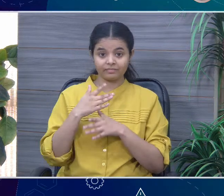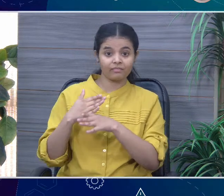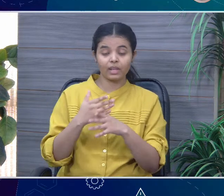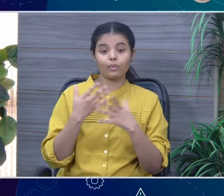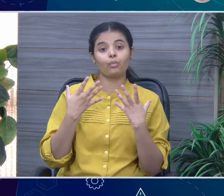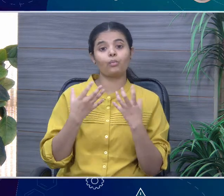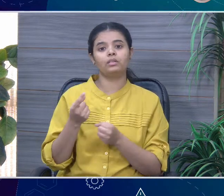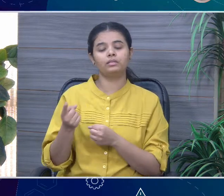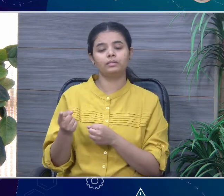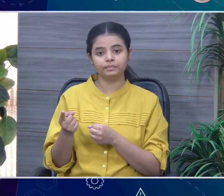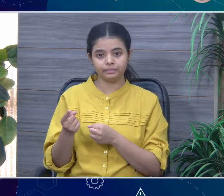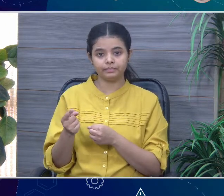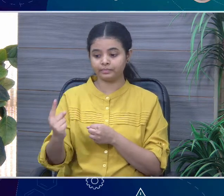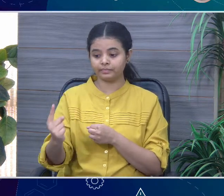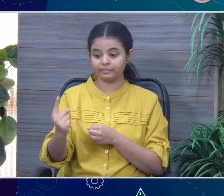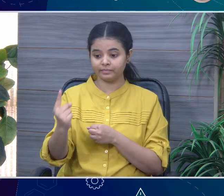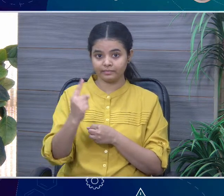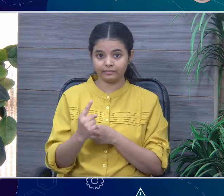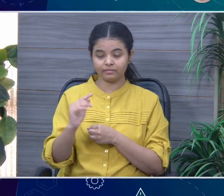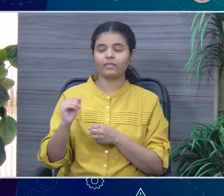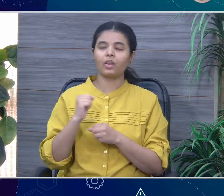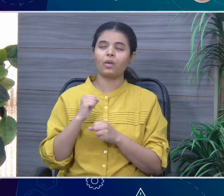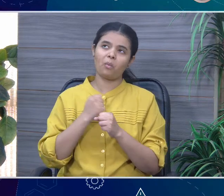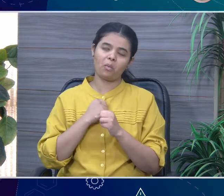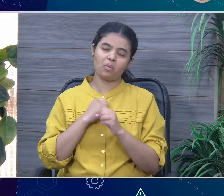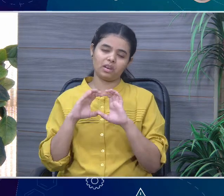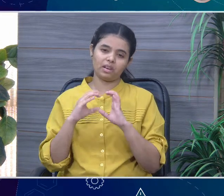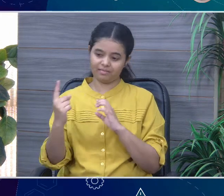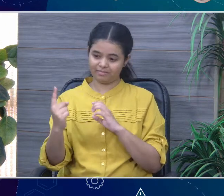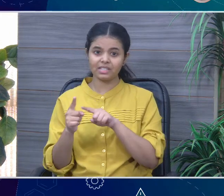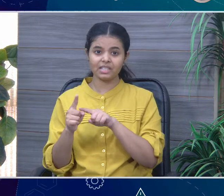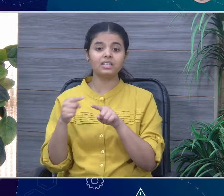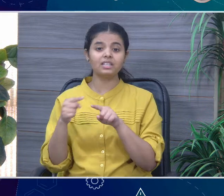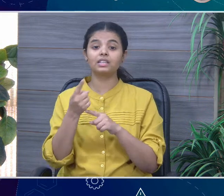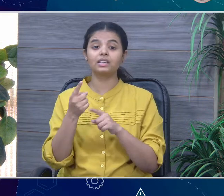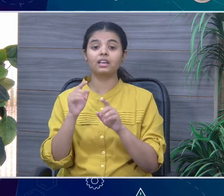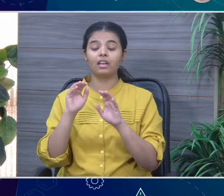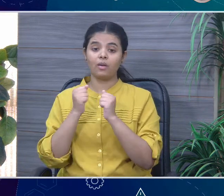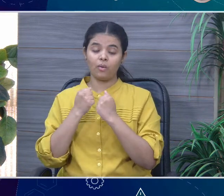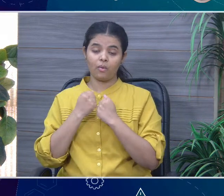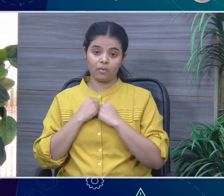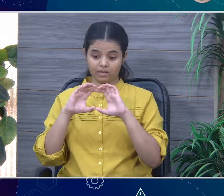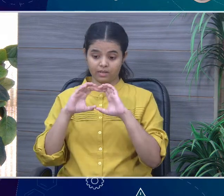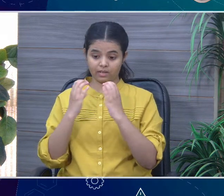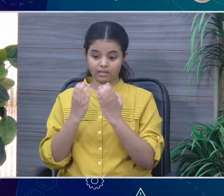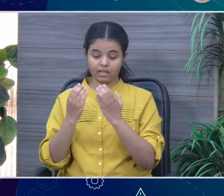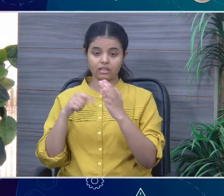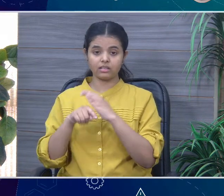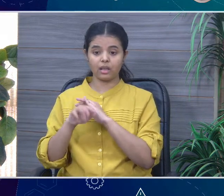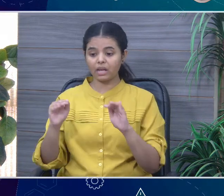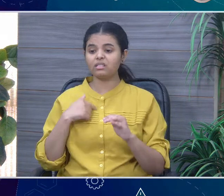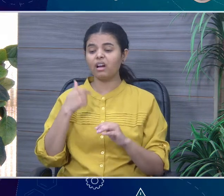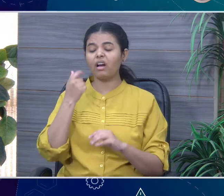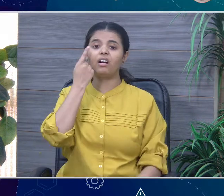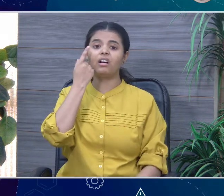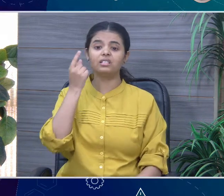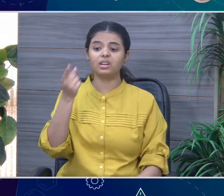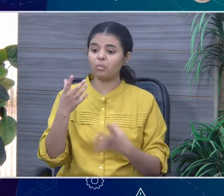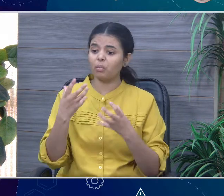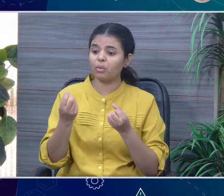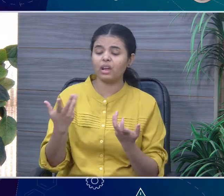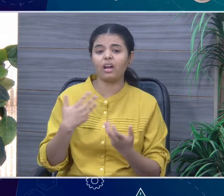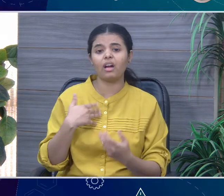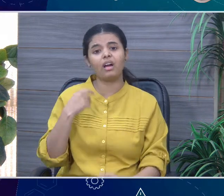me that, there is a child in my class and I understand how the child thinks, I understand what the child